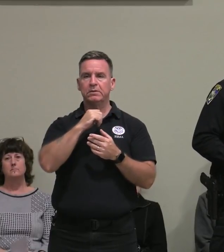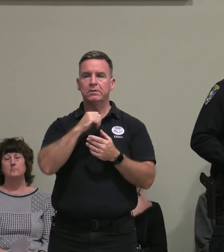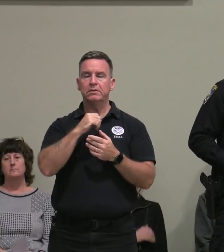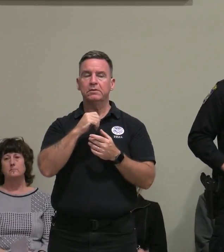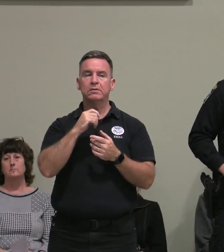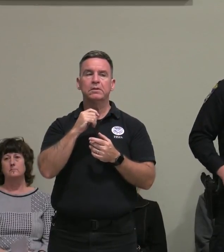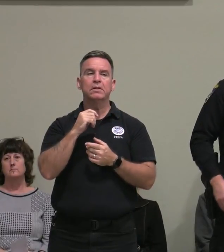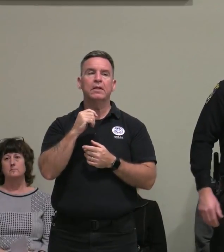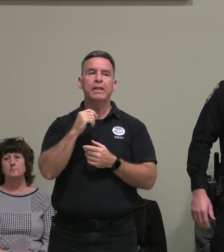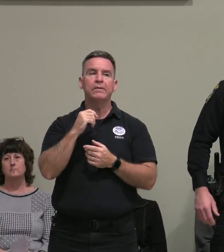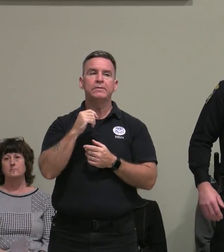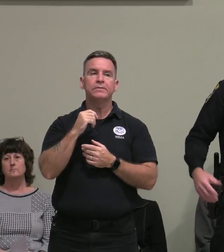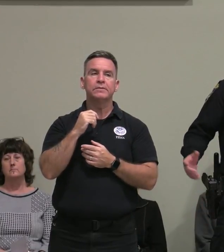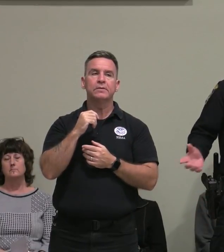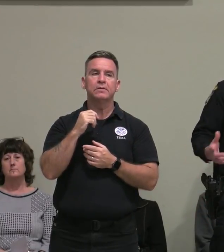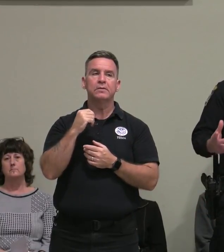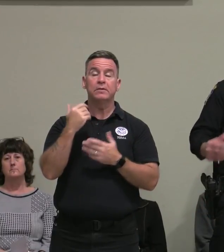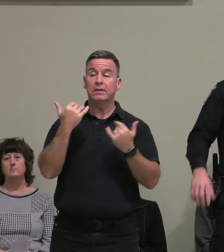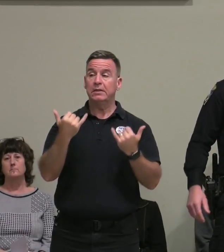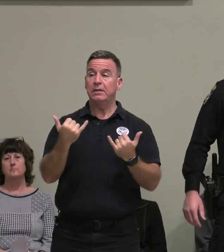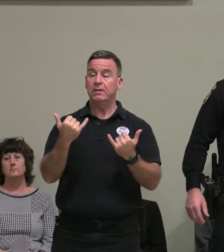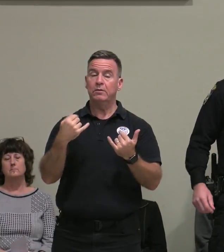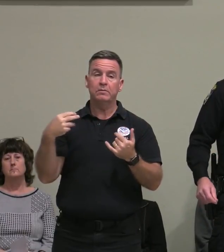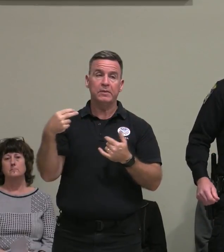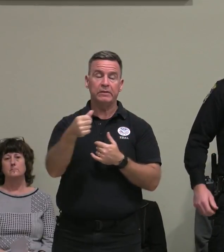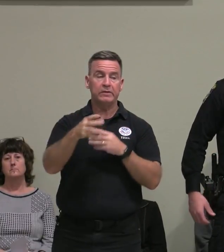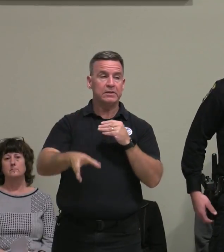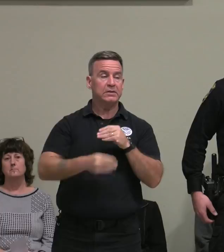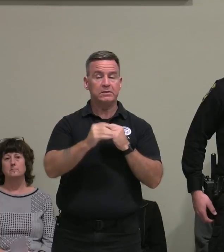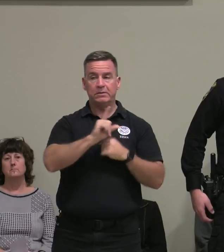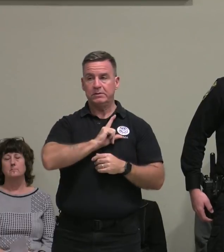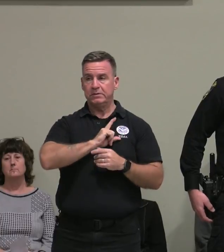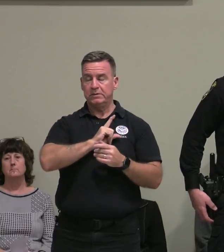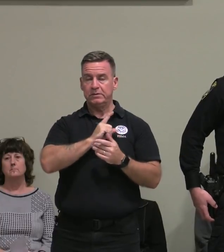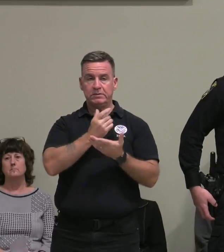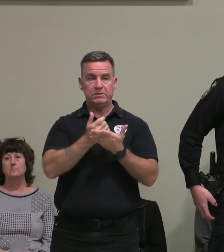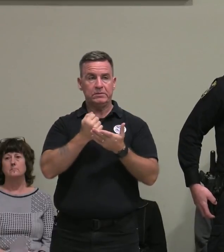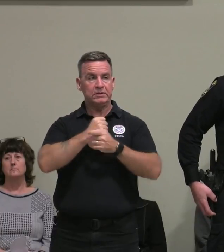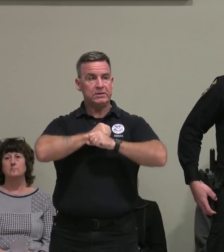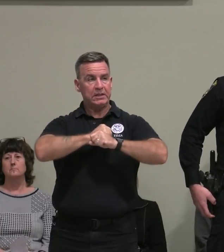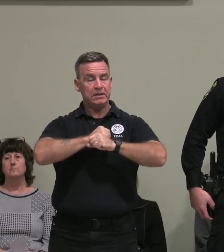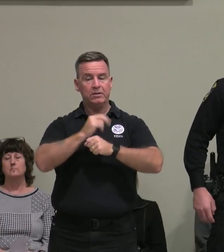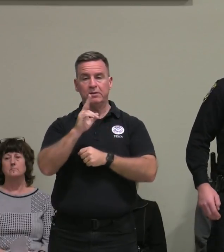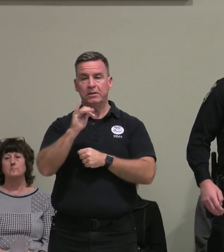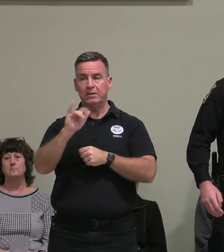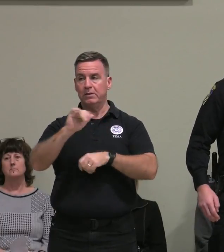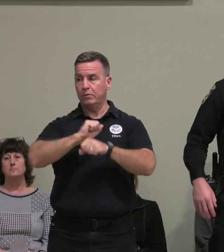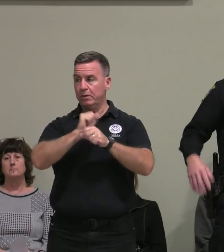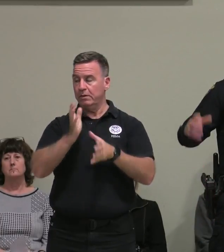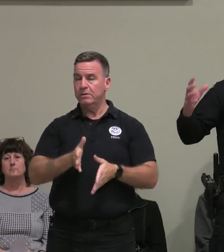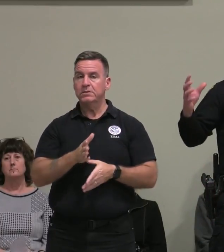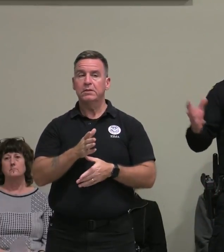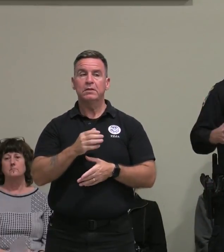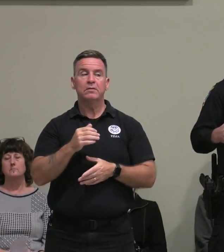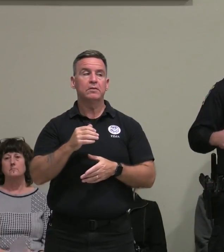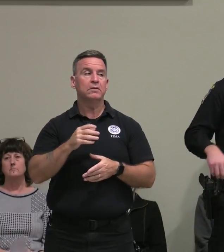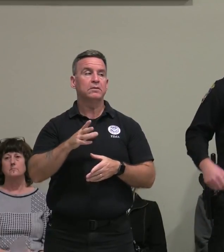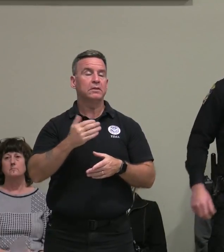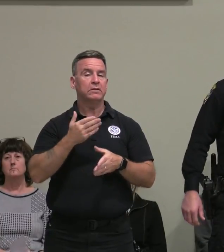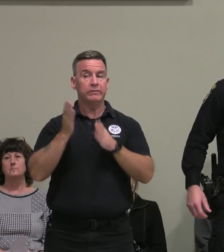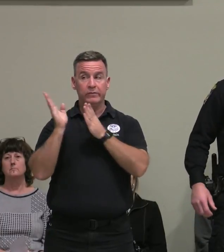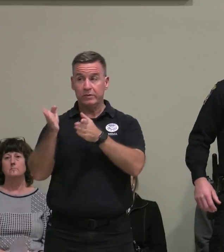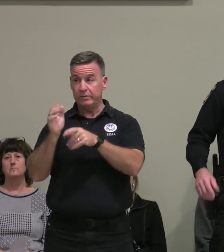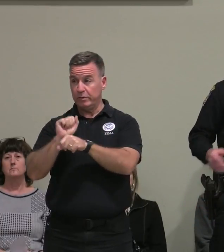that, to the degree that we are now paying for additional law enforcement resources to protect our utility workers and we're taking our